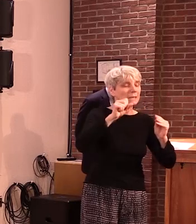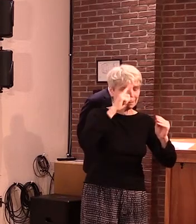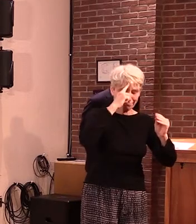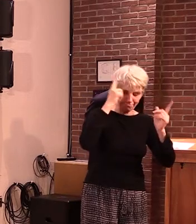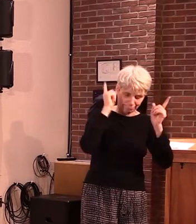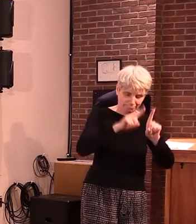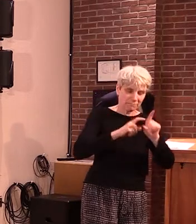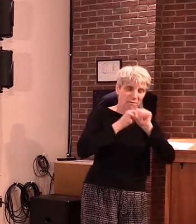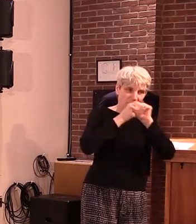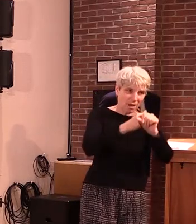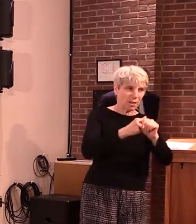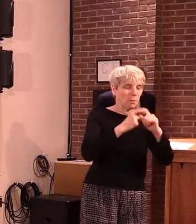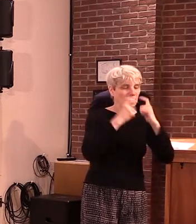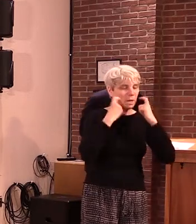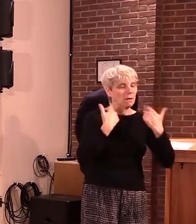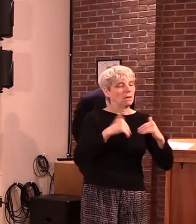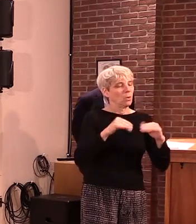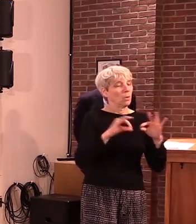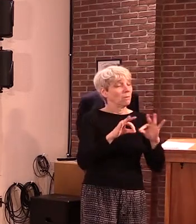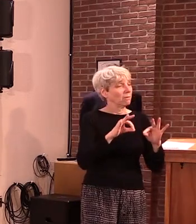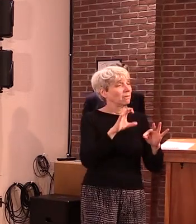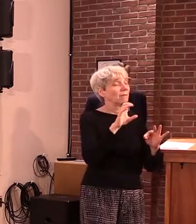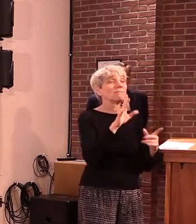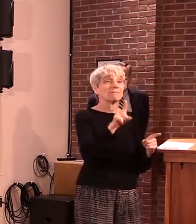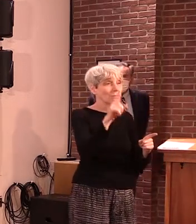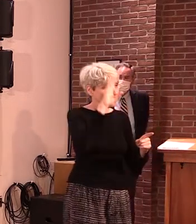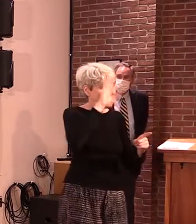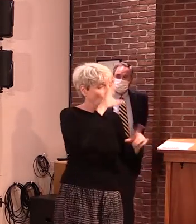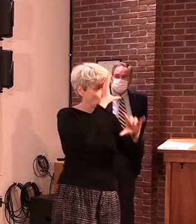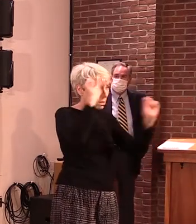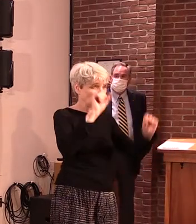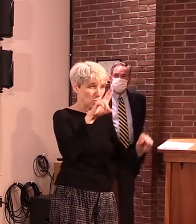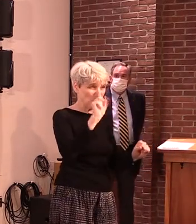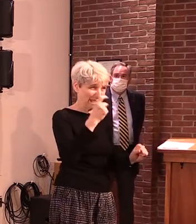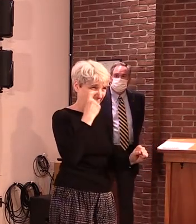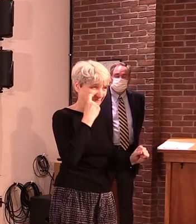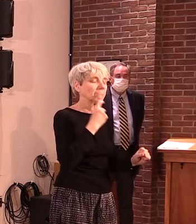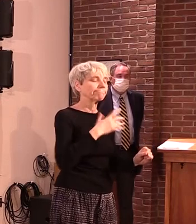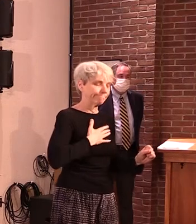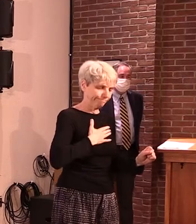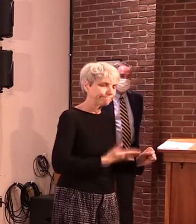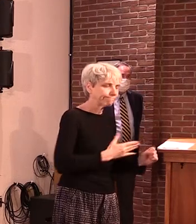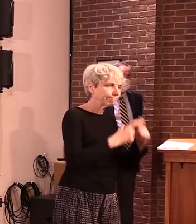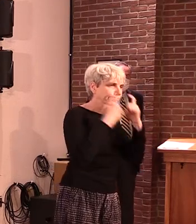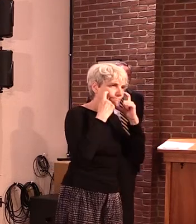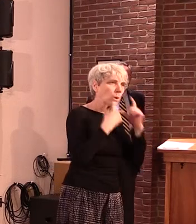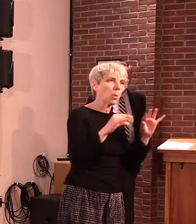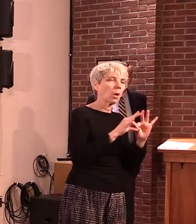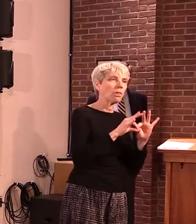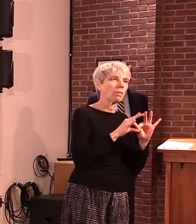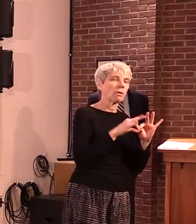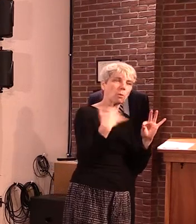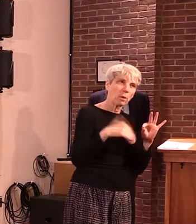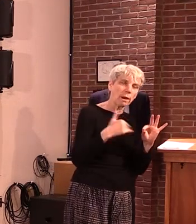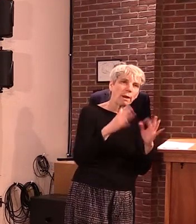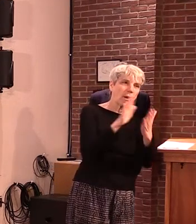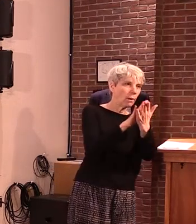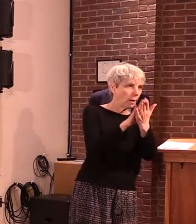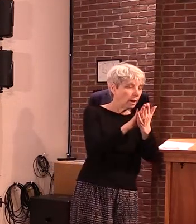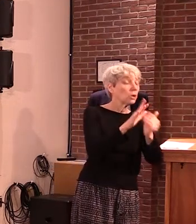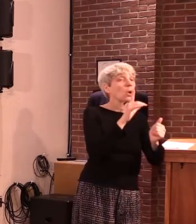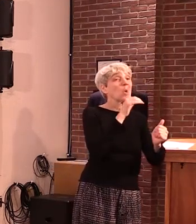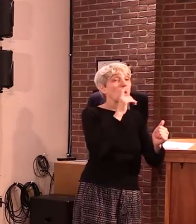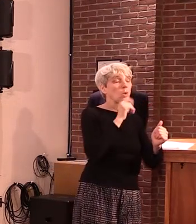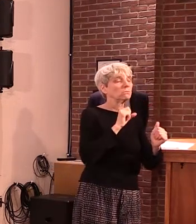president has acknowledged the fact that wearing a mask does good. So for those who are not